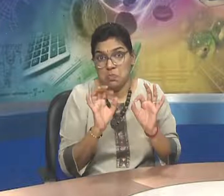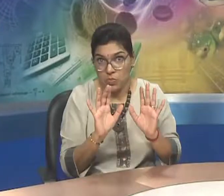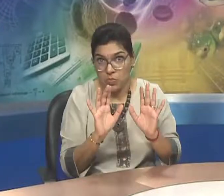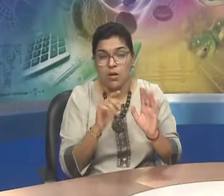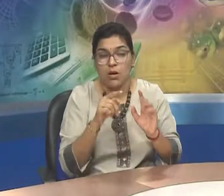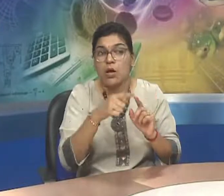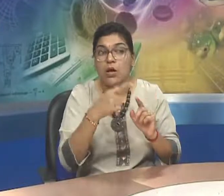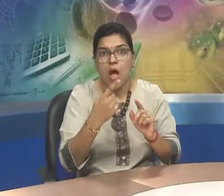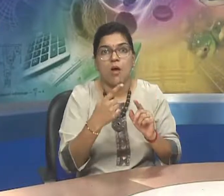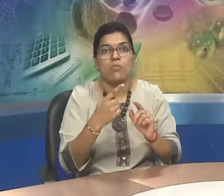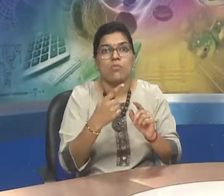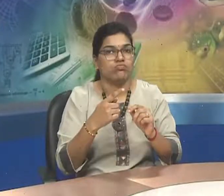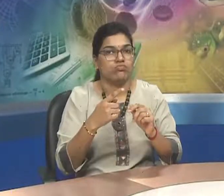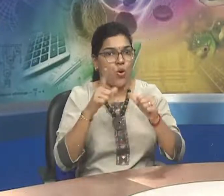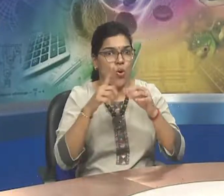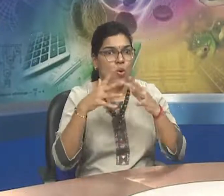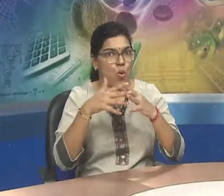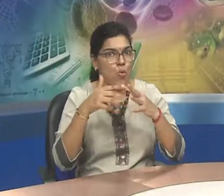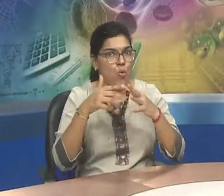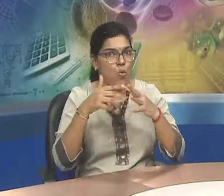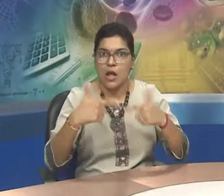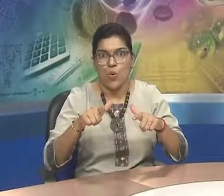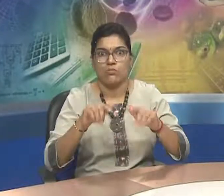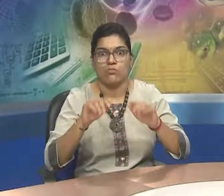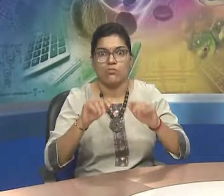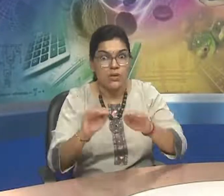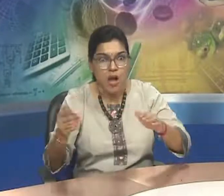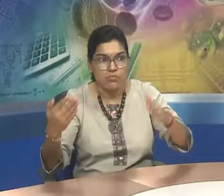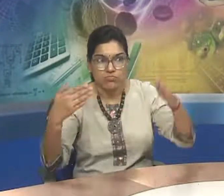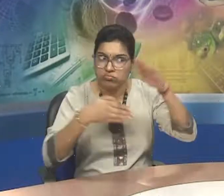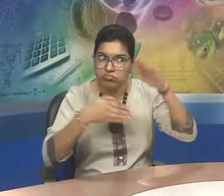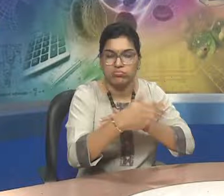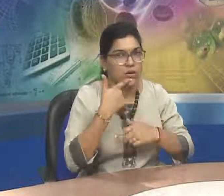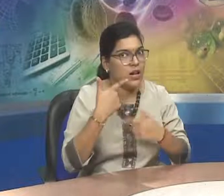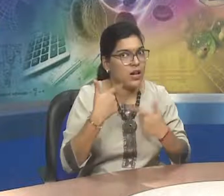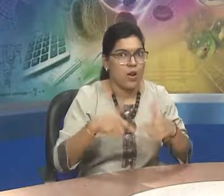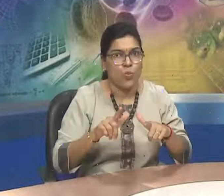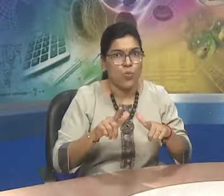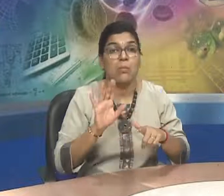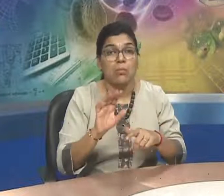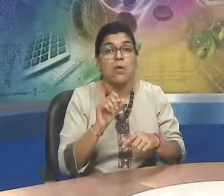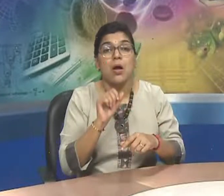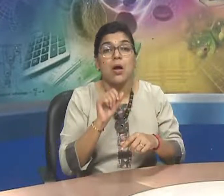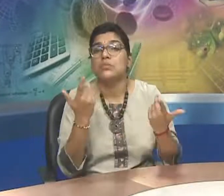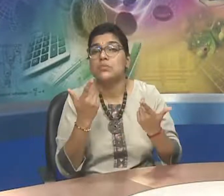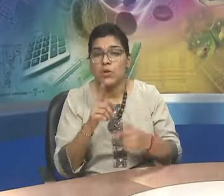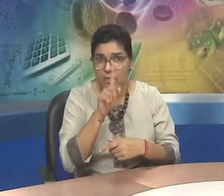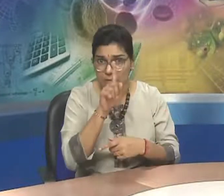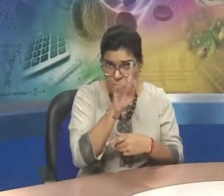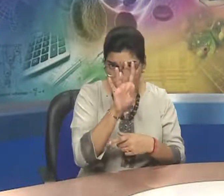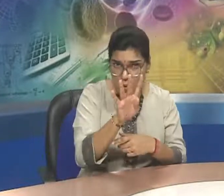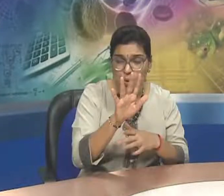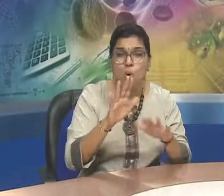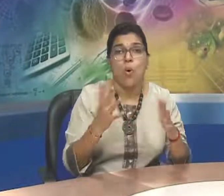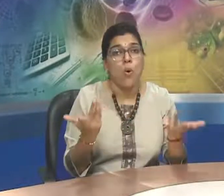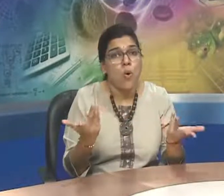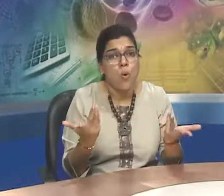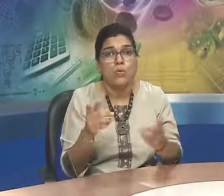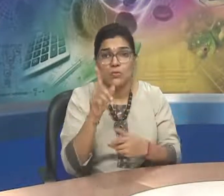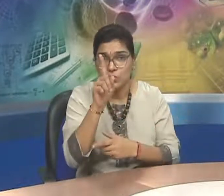of dash dash is prohibited by law. Now you have to think